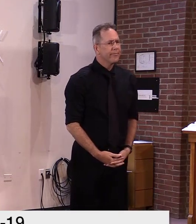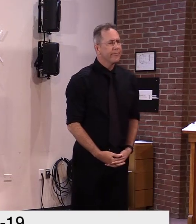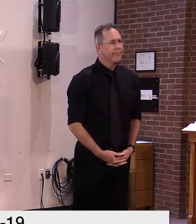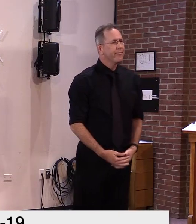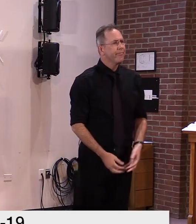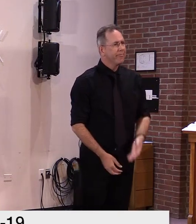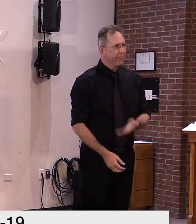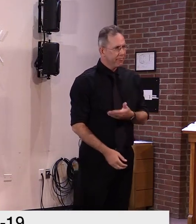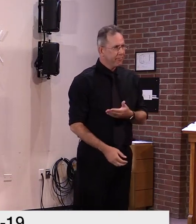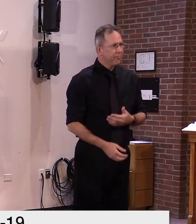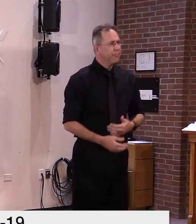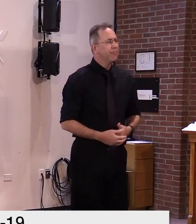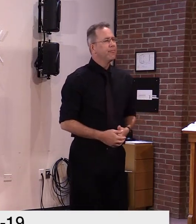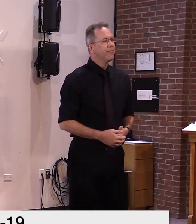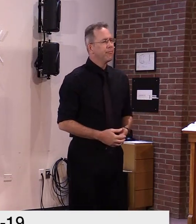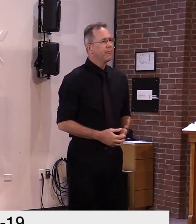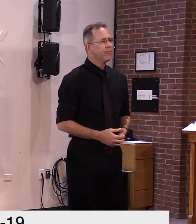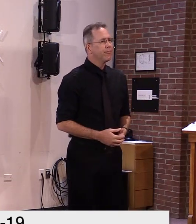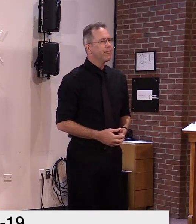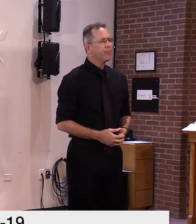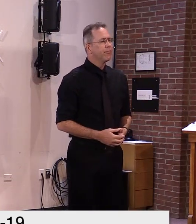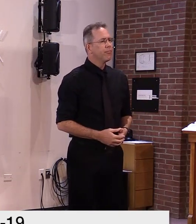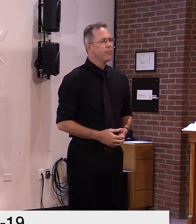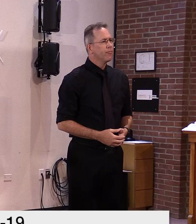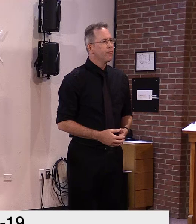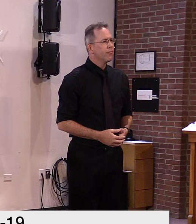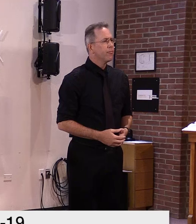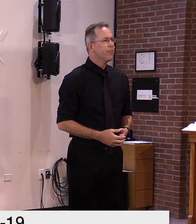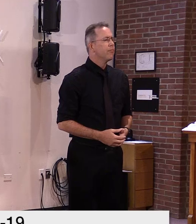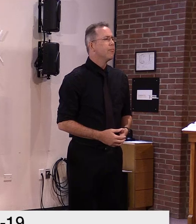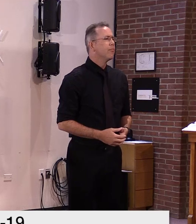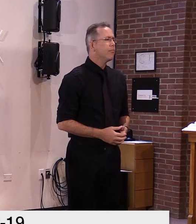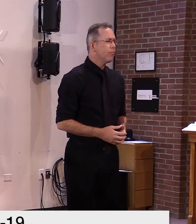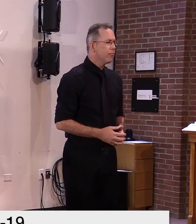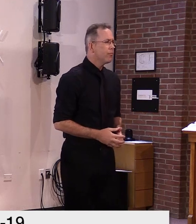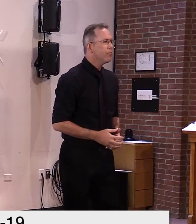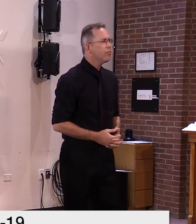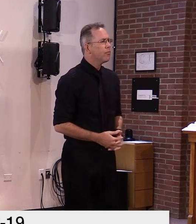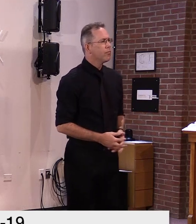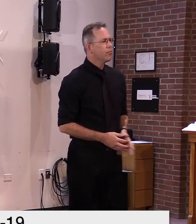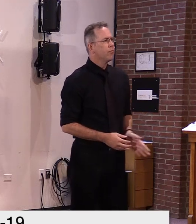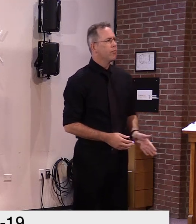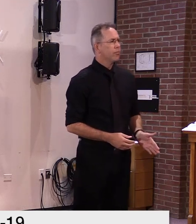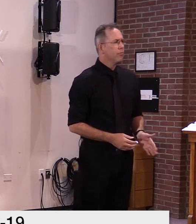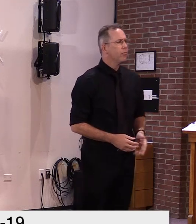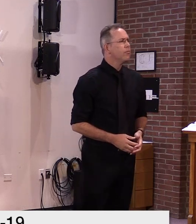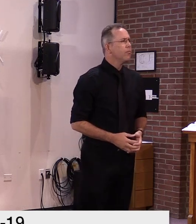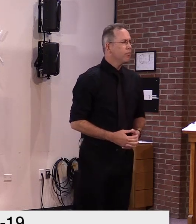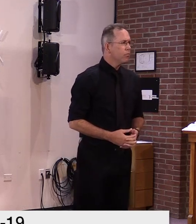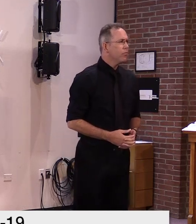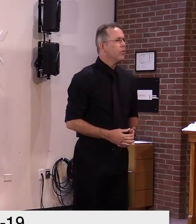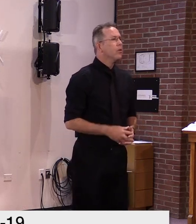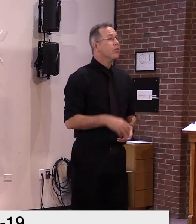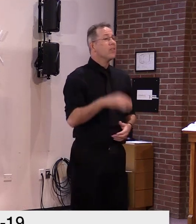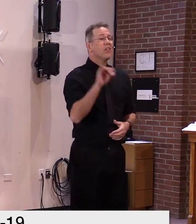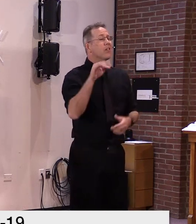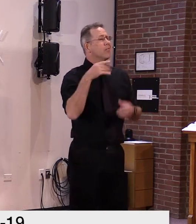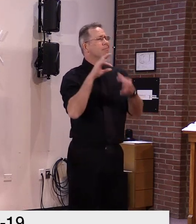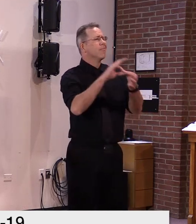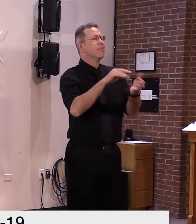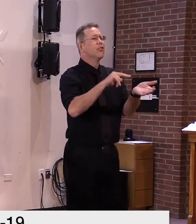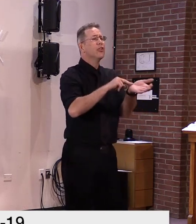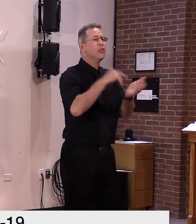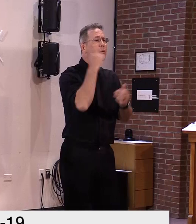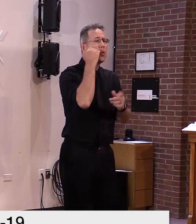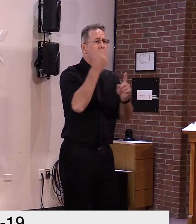Thank you, Governor. I want to talk a little bit about changes to long-term care guidance. A few weeks ago, the Center